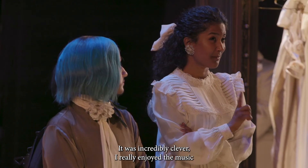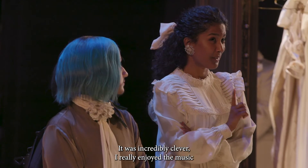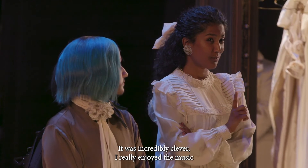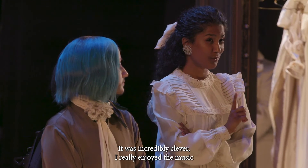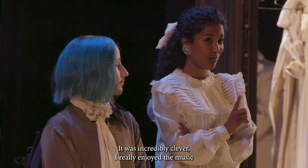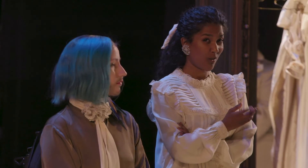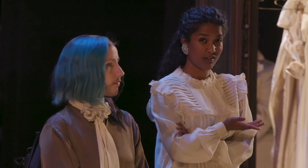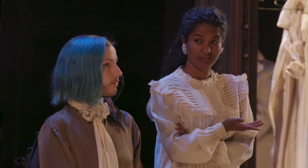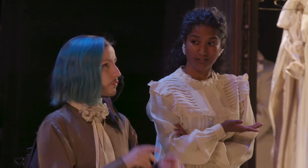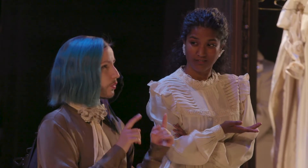the music.